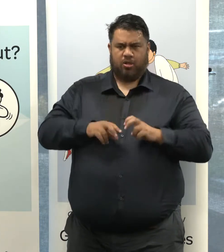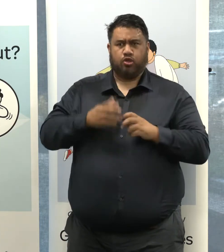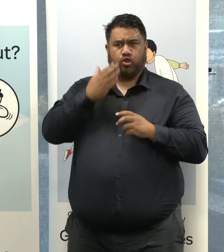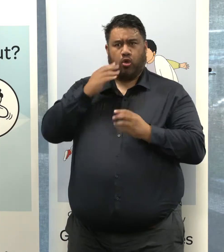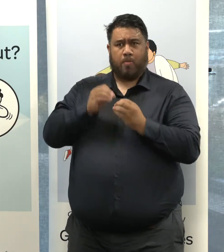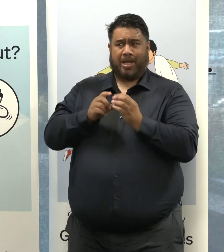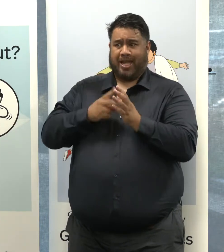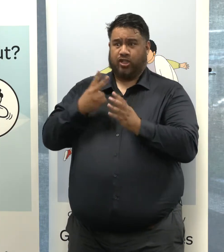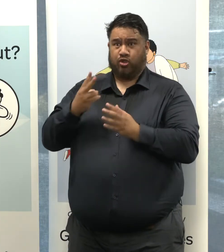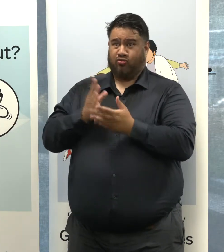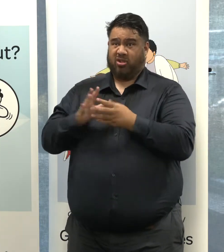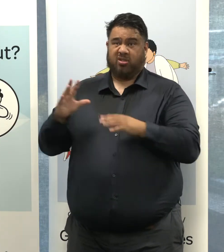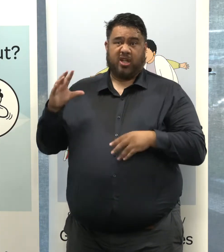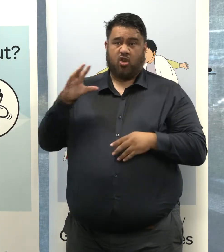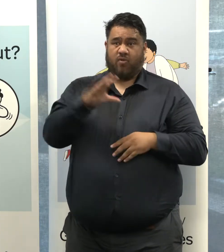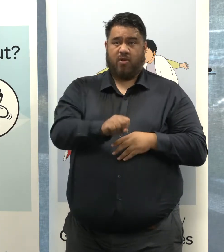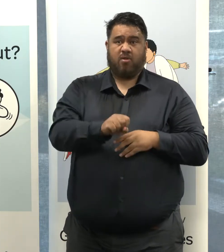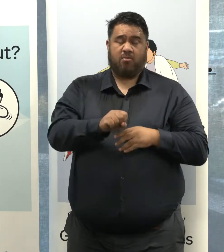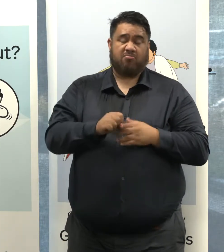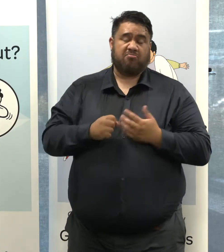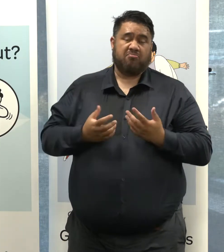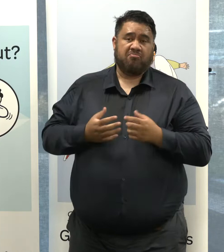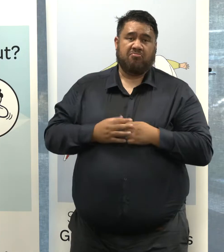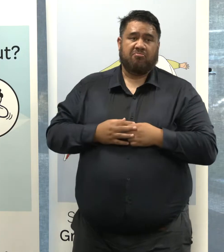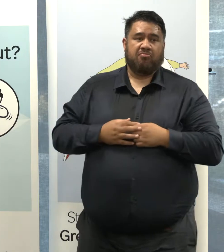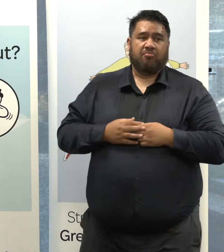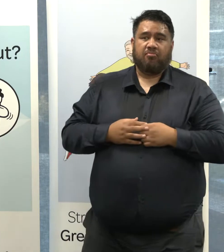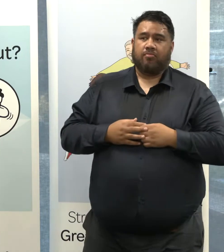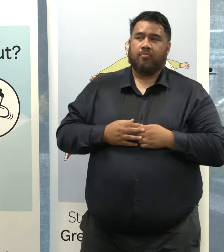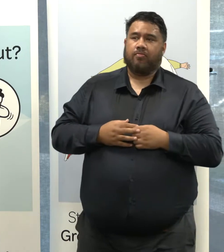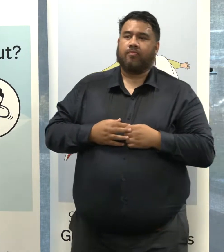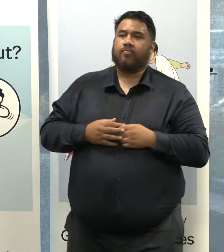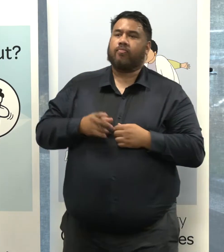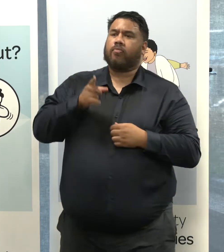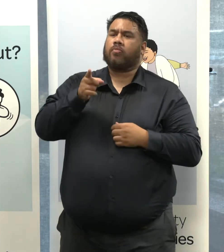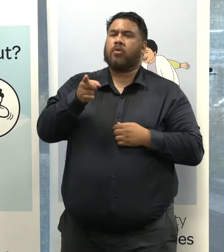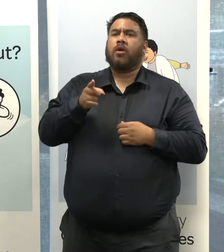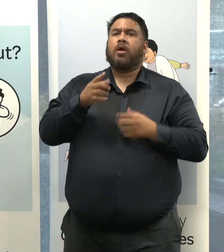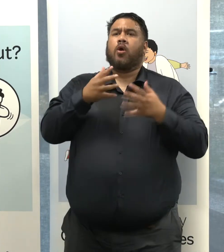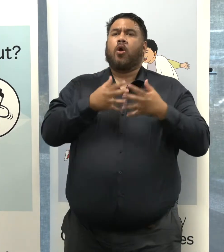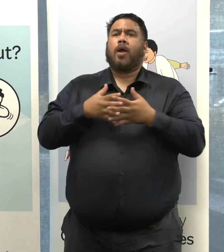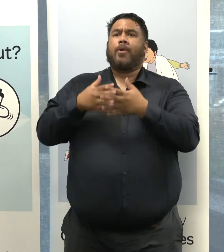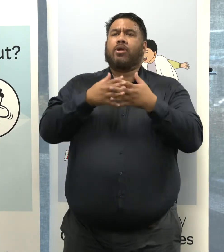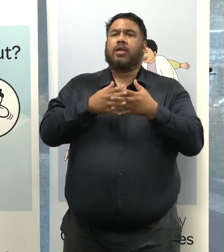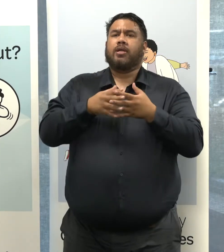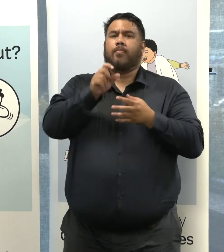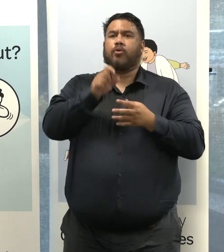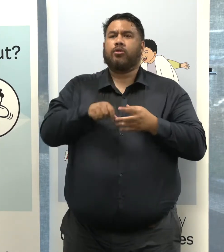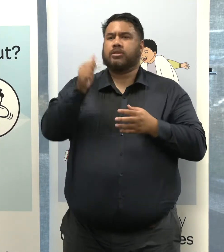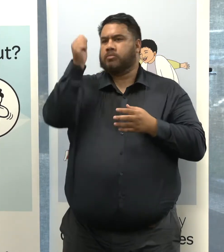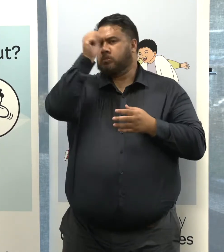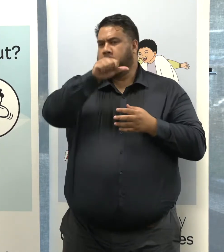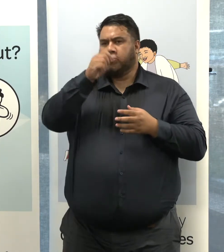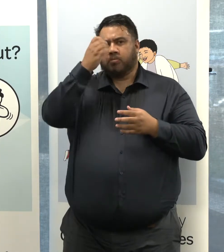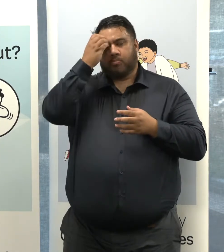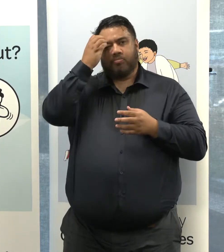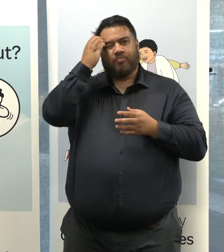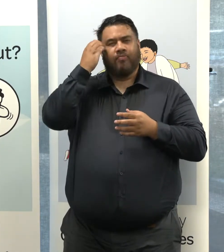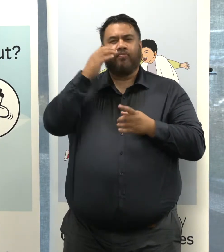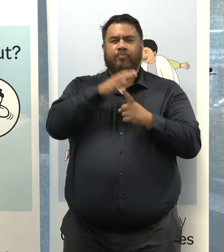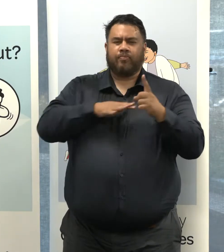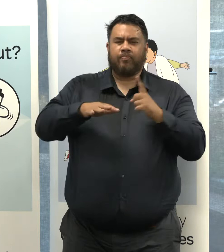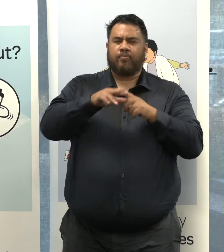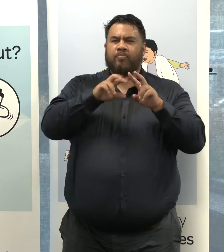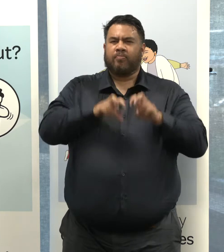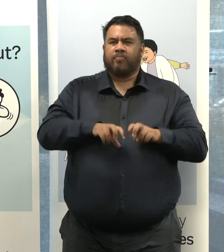taking over really as the dominant subvariant. There was an American epidemiologist who told a